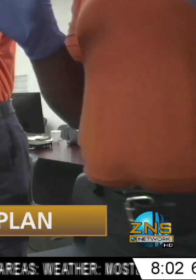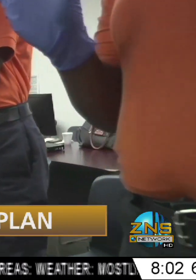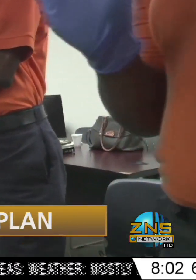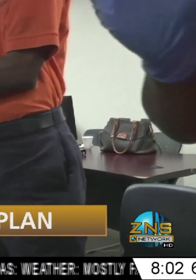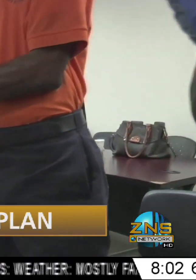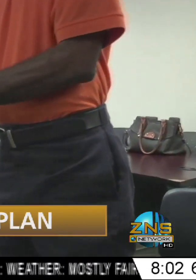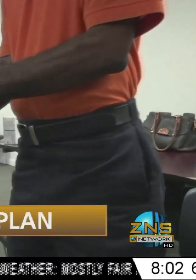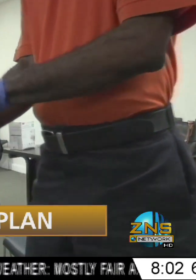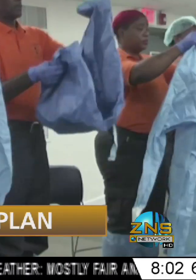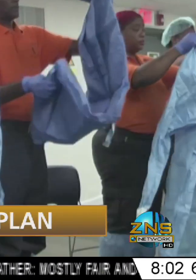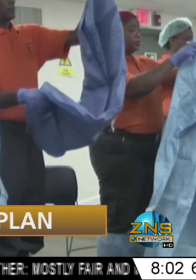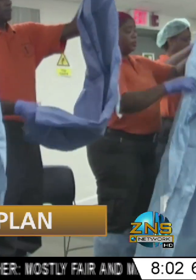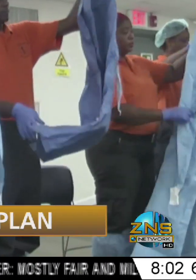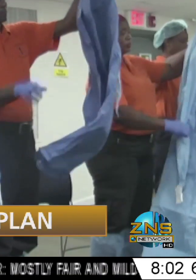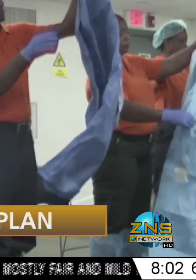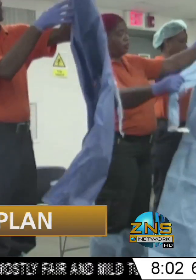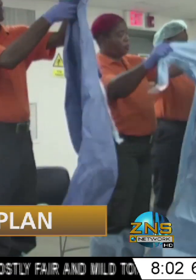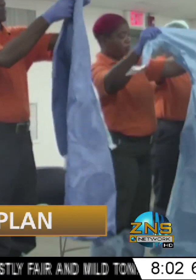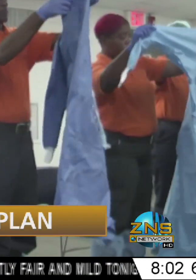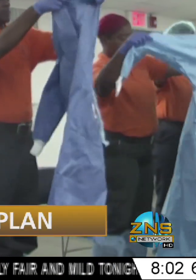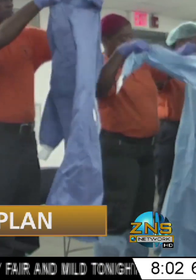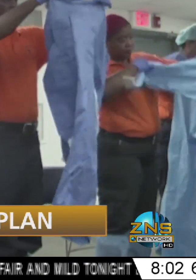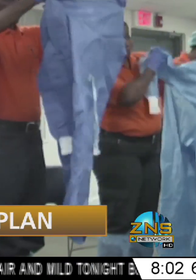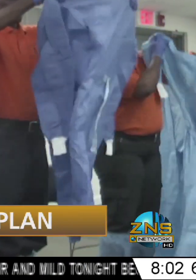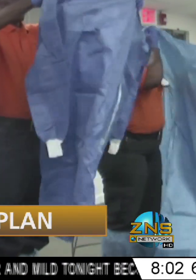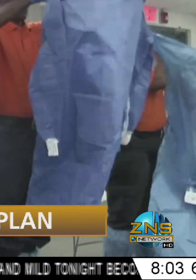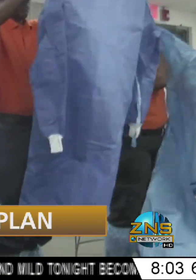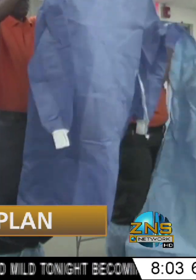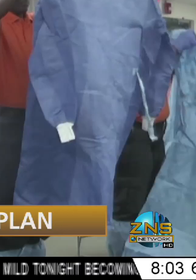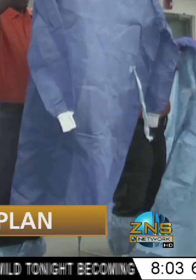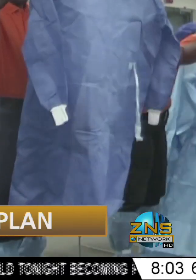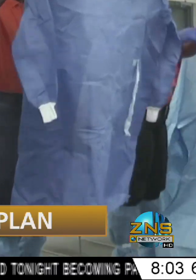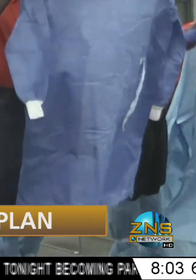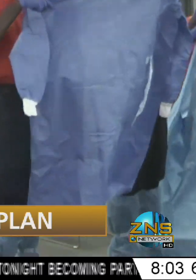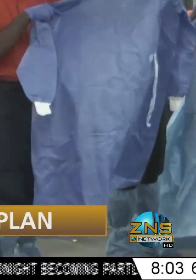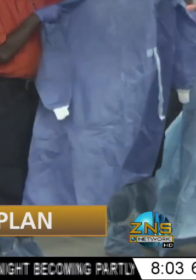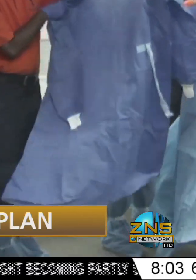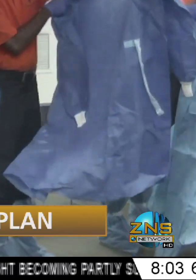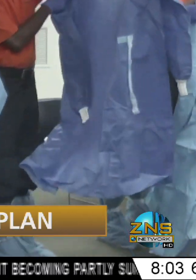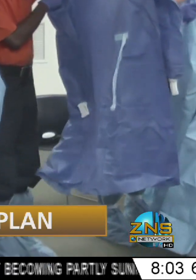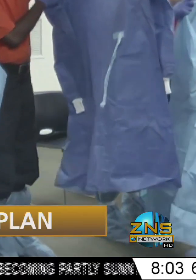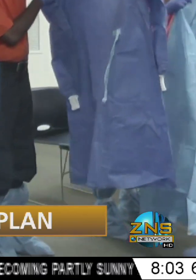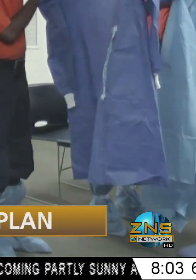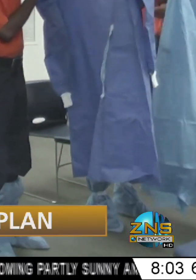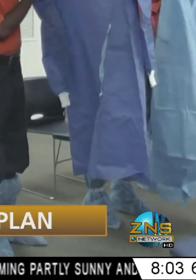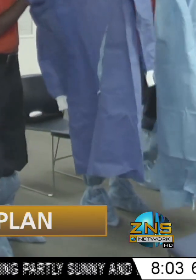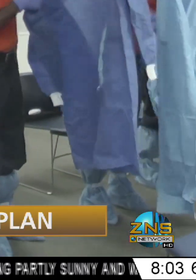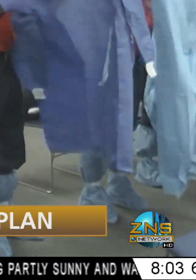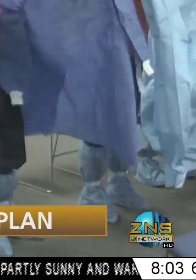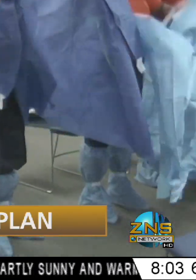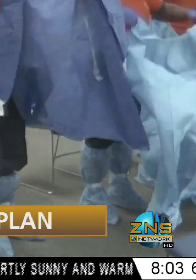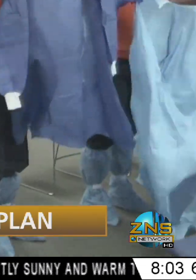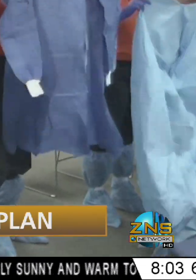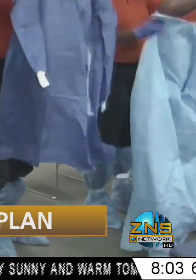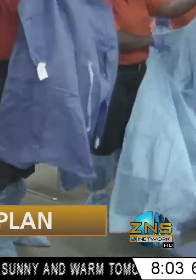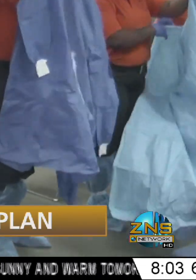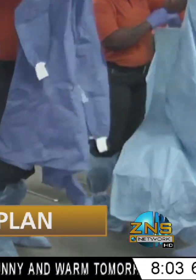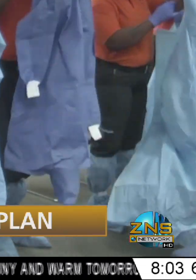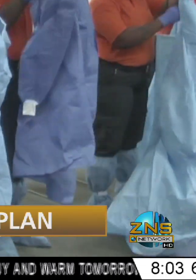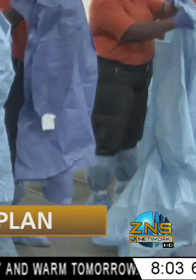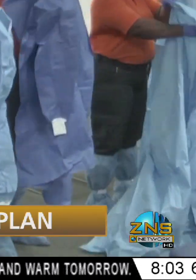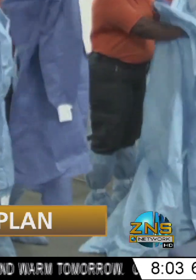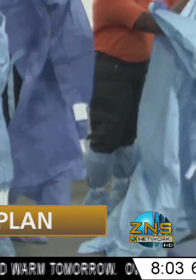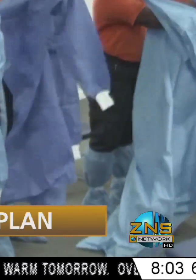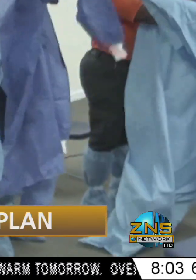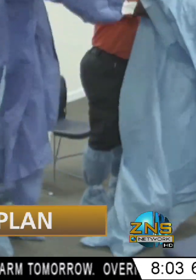healthcare providers on proper screening, use of protective equipment,